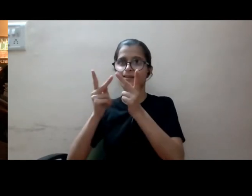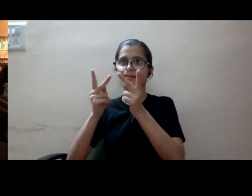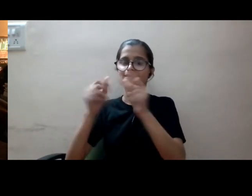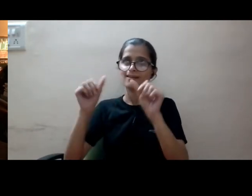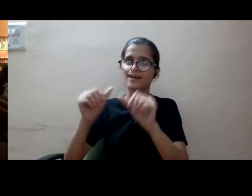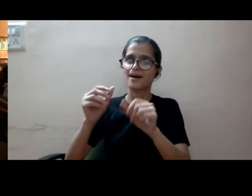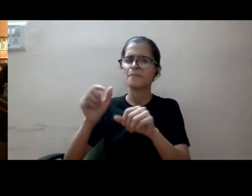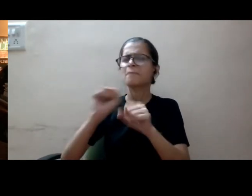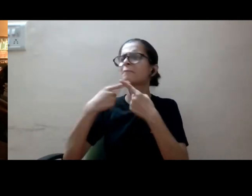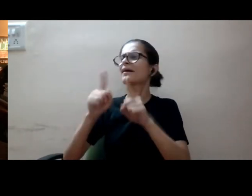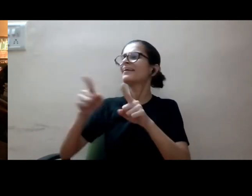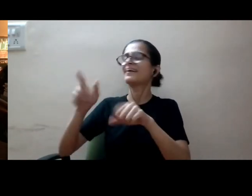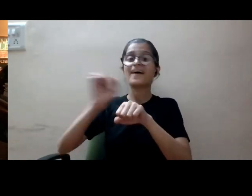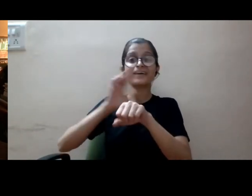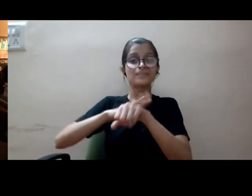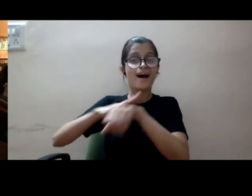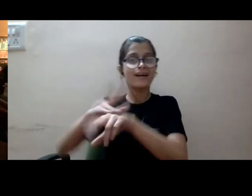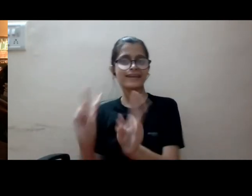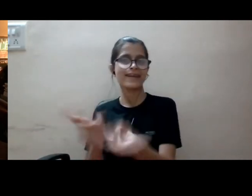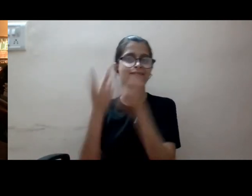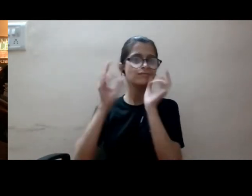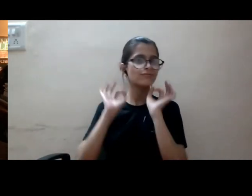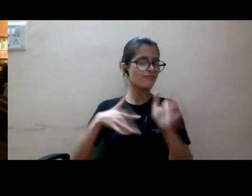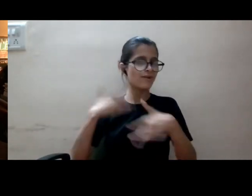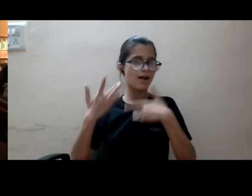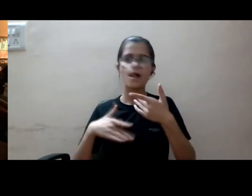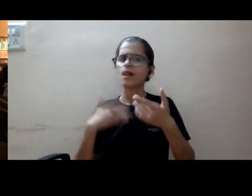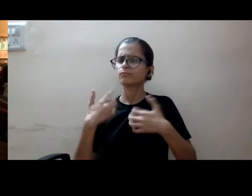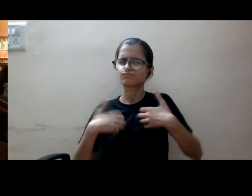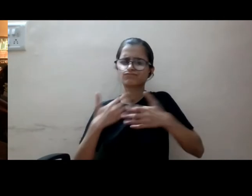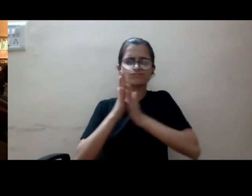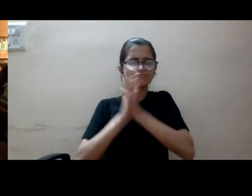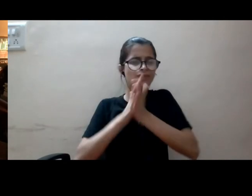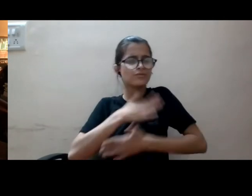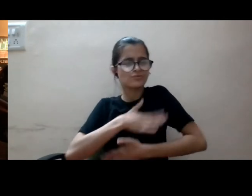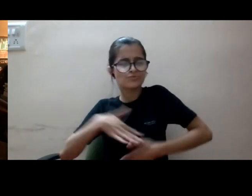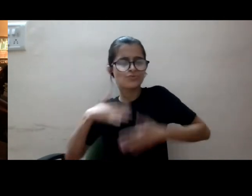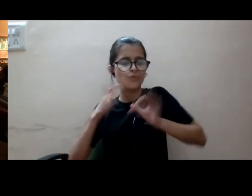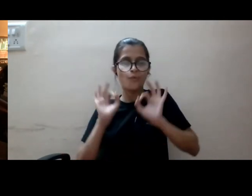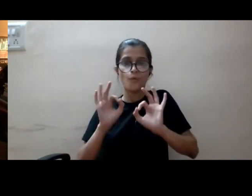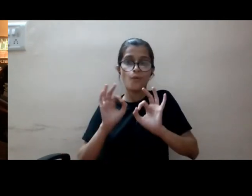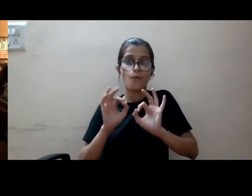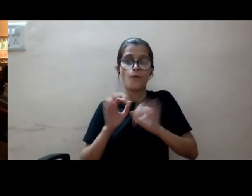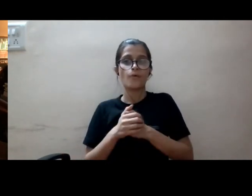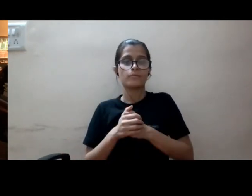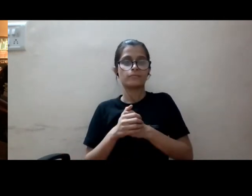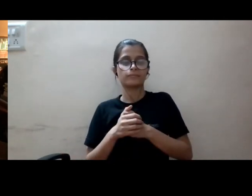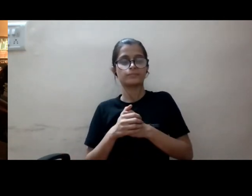that experience. But he doesn't understand that the body is far more complicated.